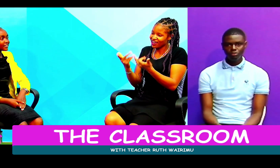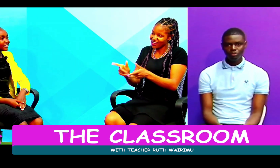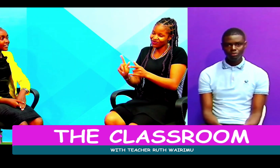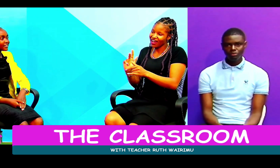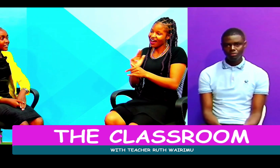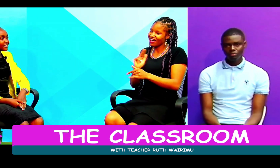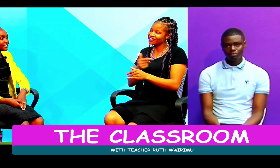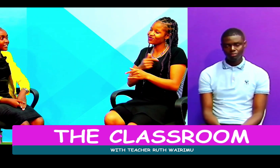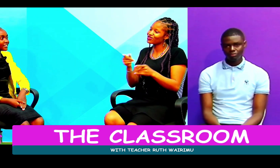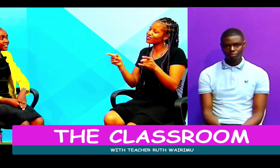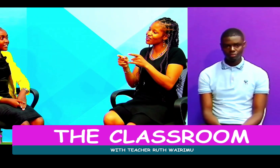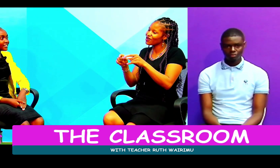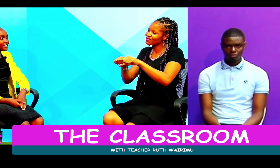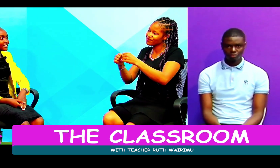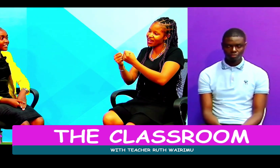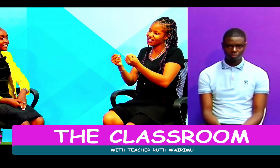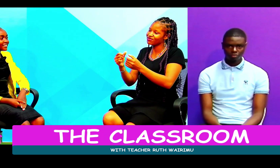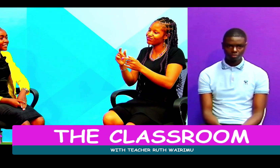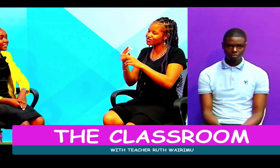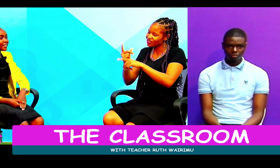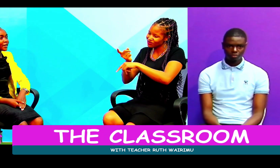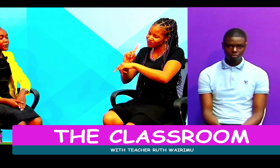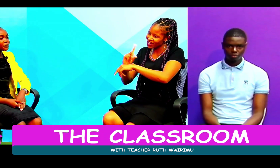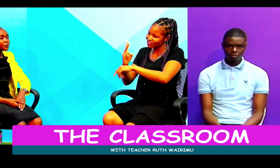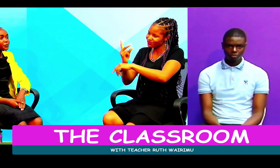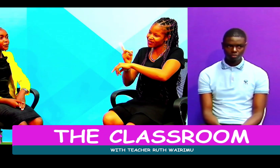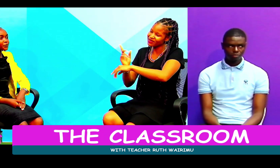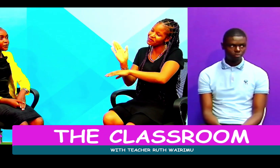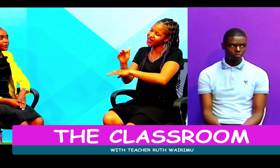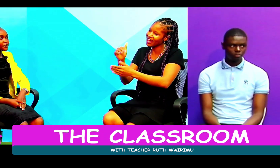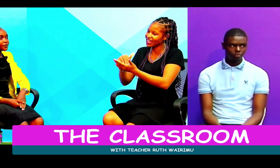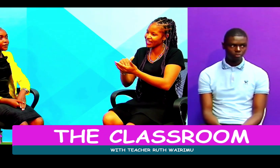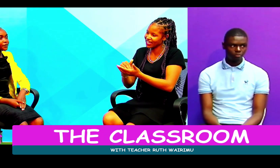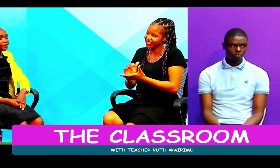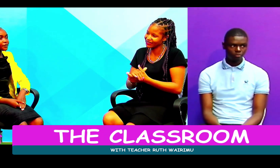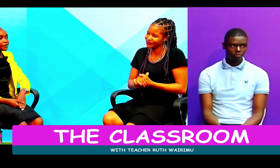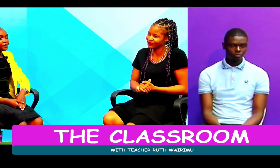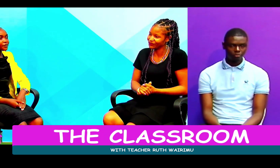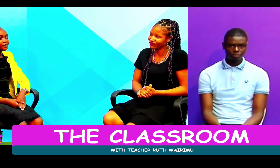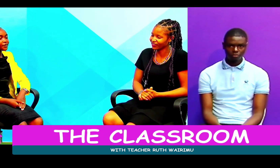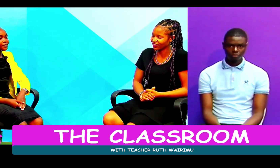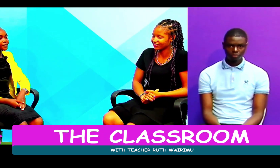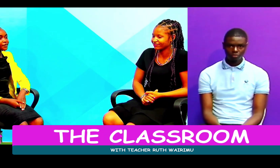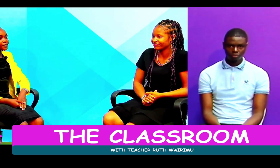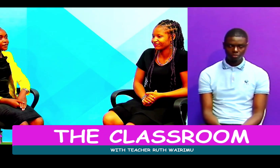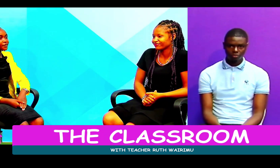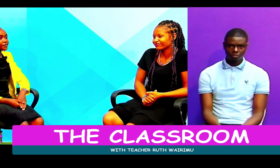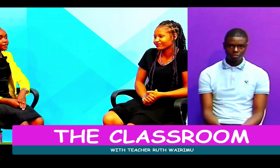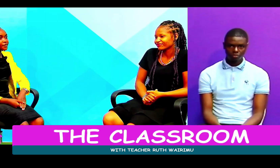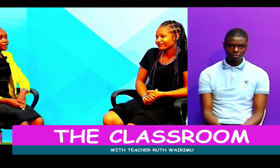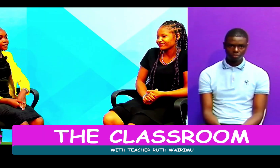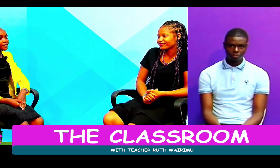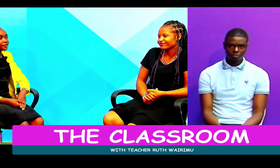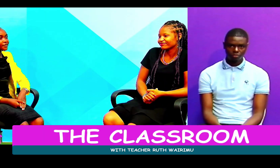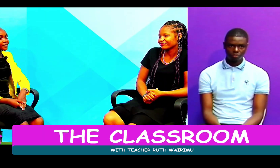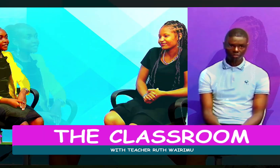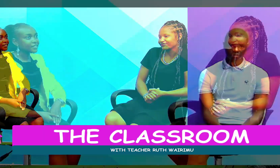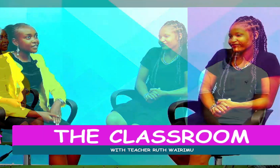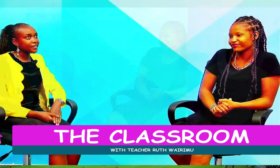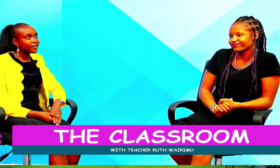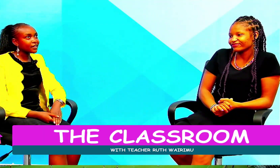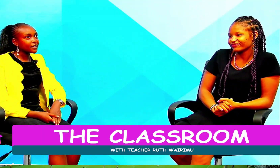And with that response, I believe that will take us to our first commercial break. We'll be back in a short time. Don't stay tuned.